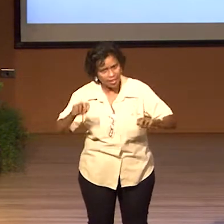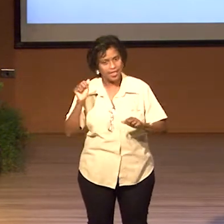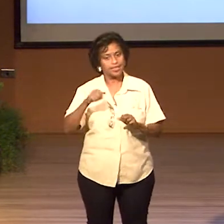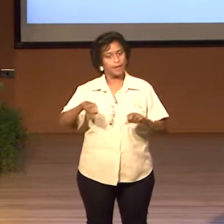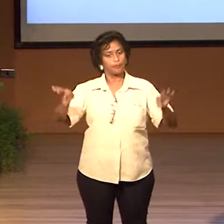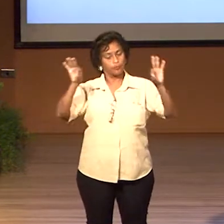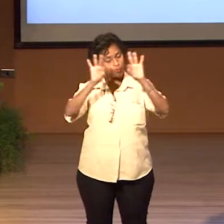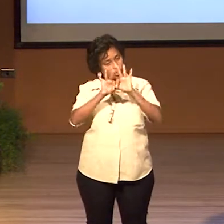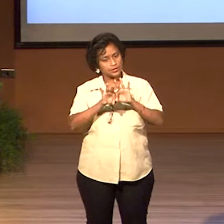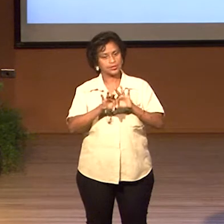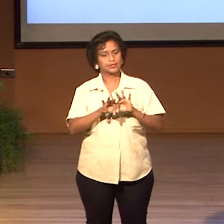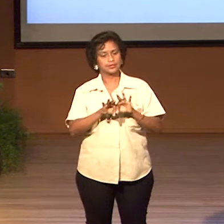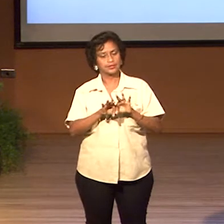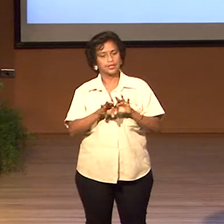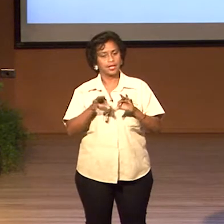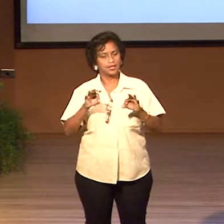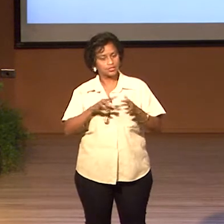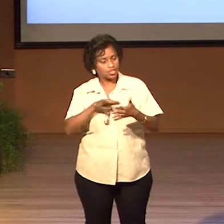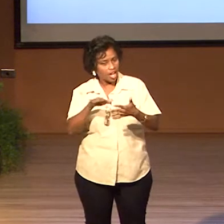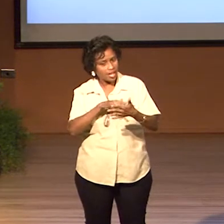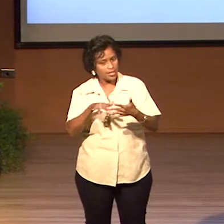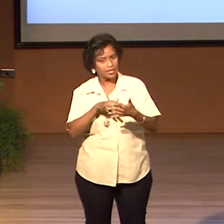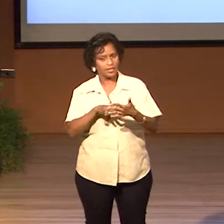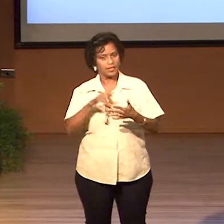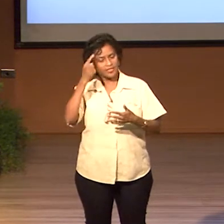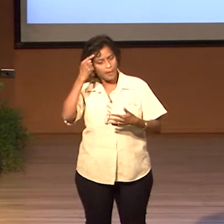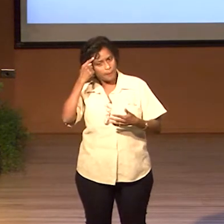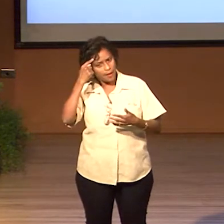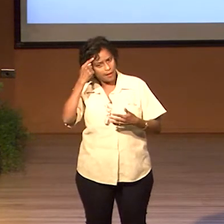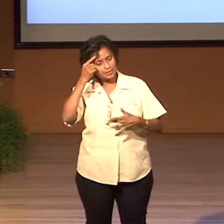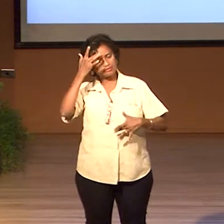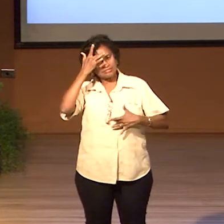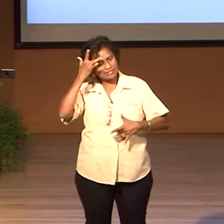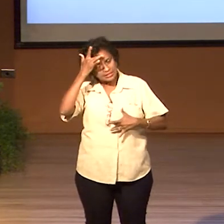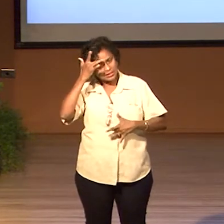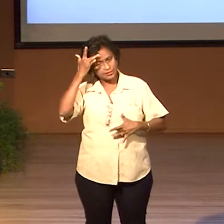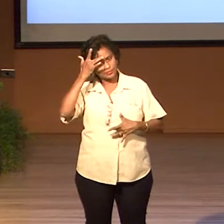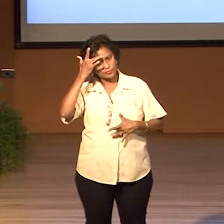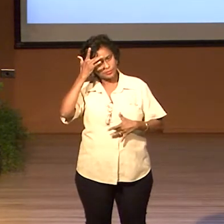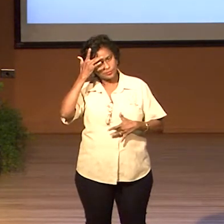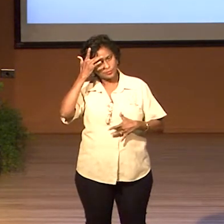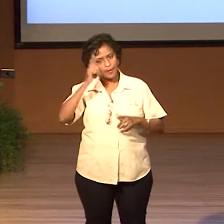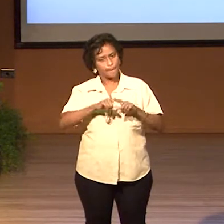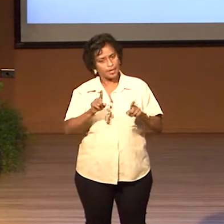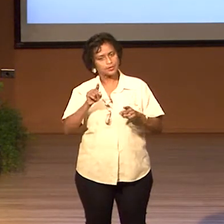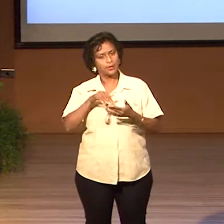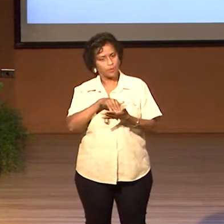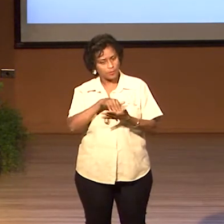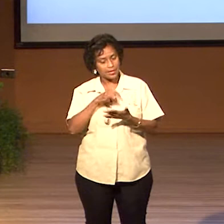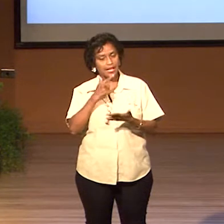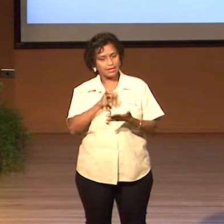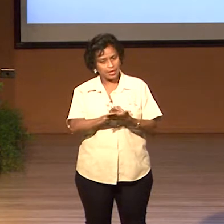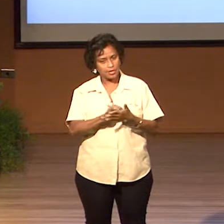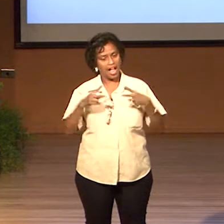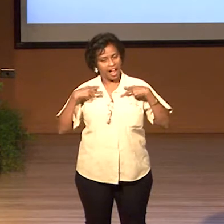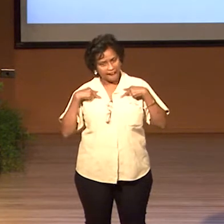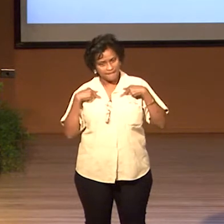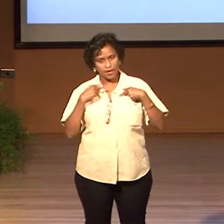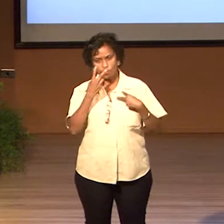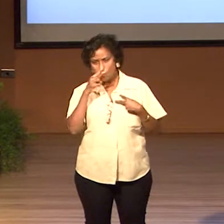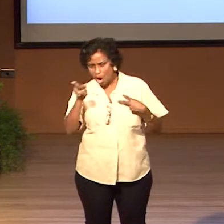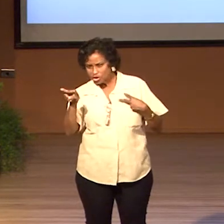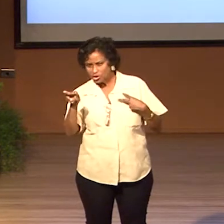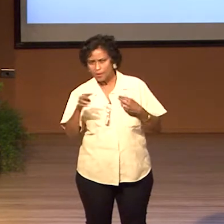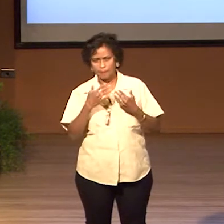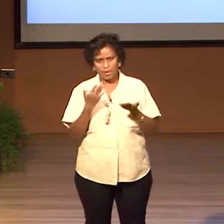important, he went on to say, I think it is necessary that we consider how we view disability. We need